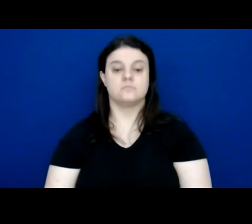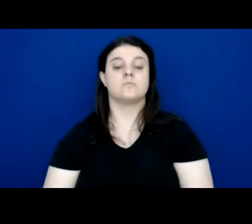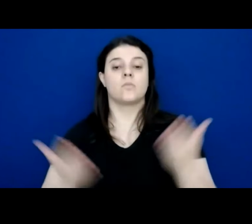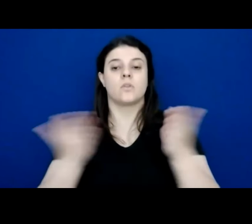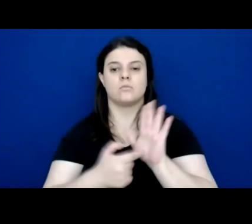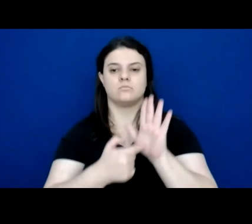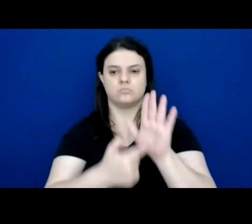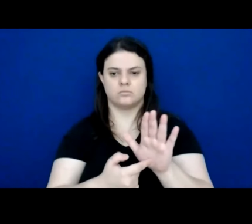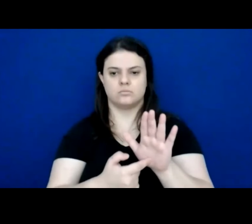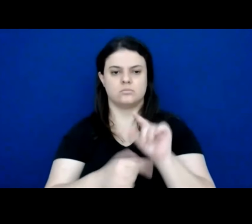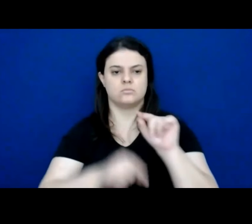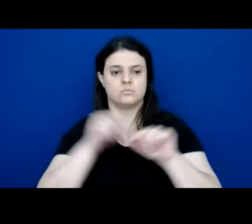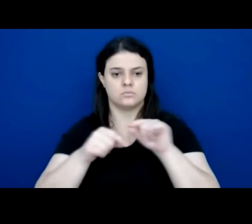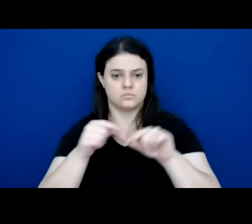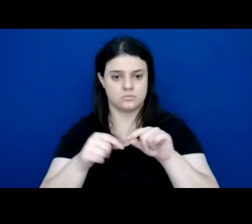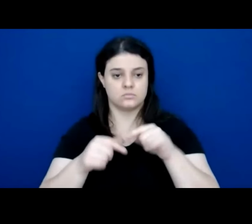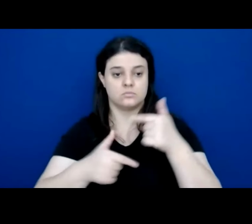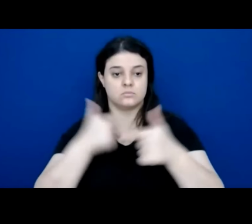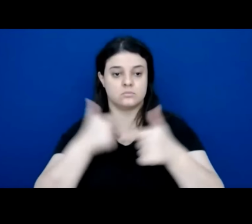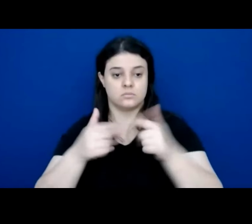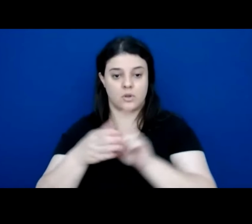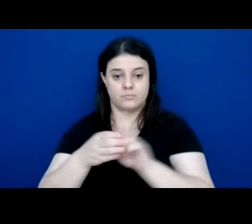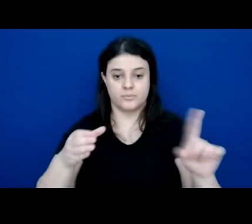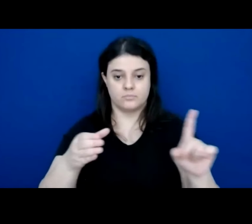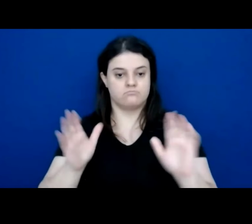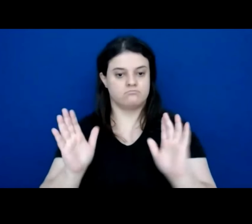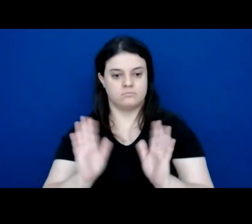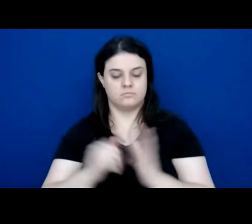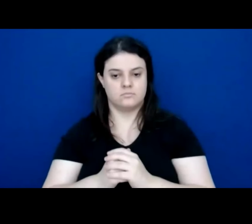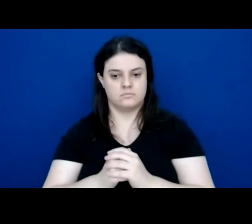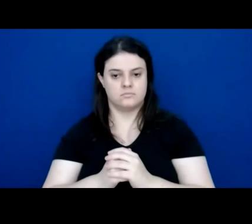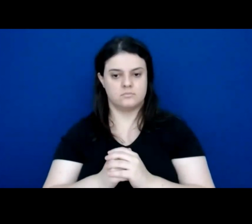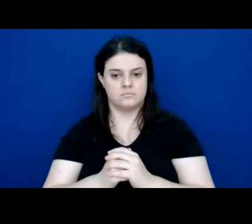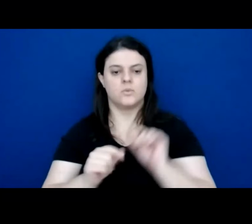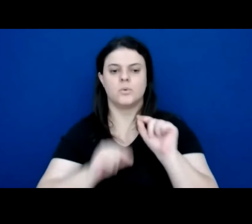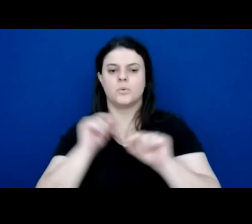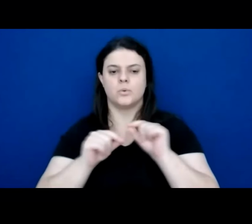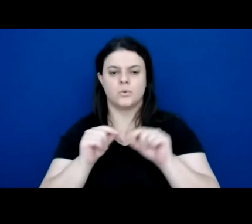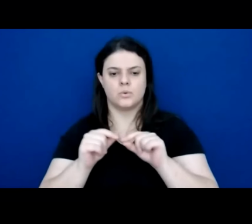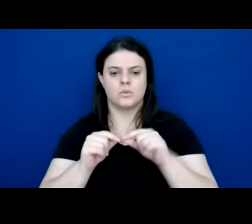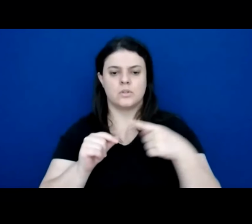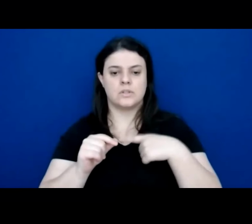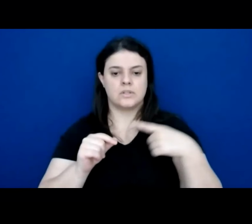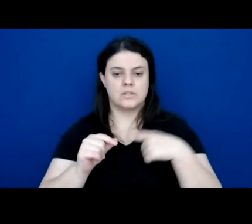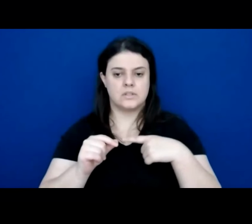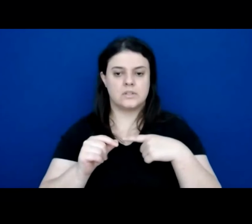presentation is called No One Left Out of Life. At the bottom of the slide, we have the Sense's